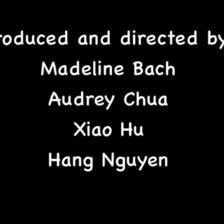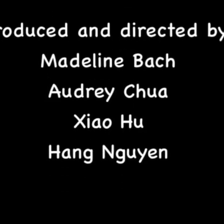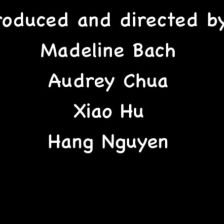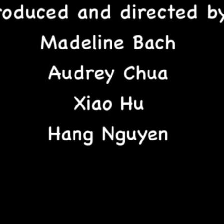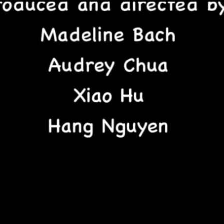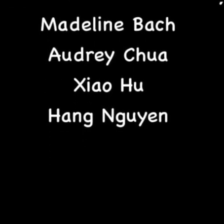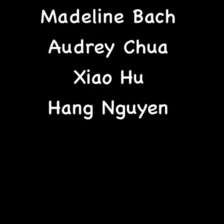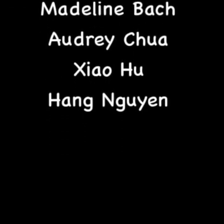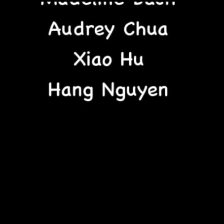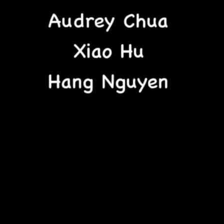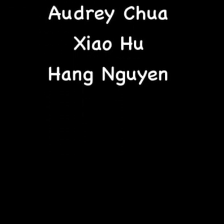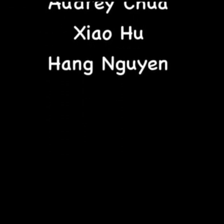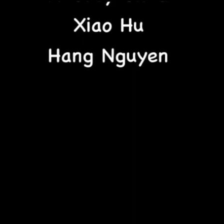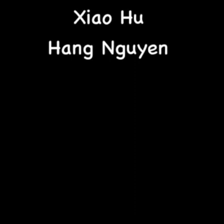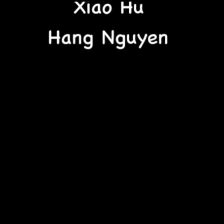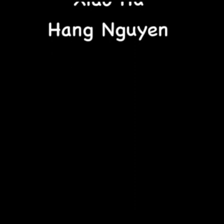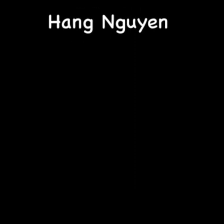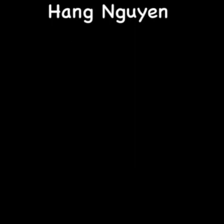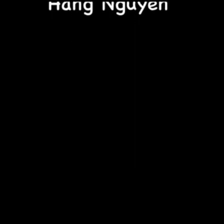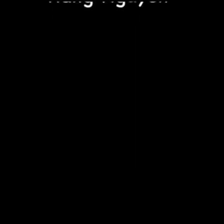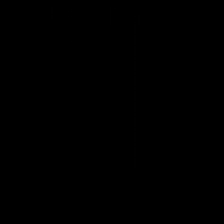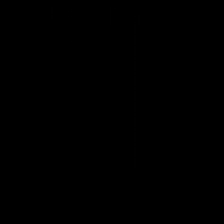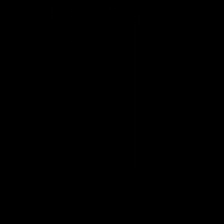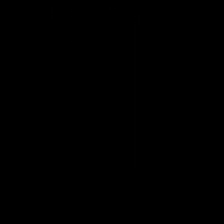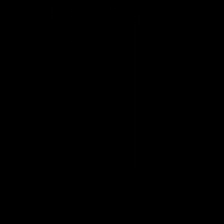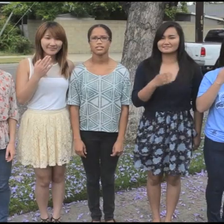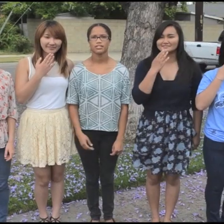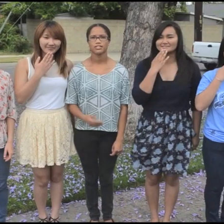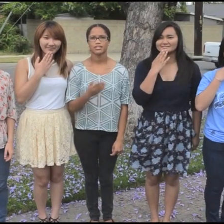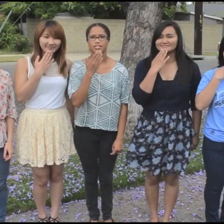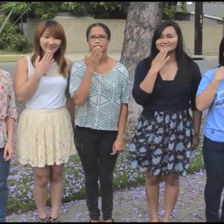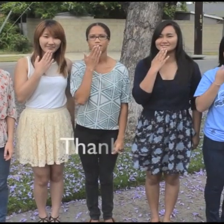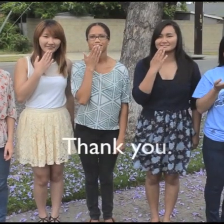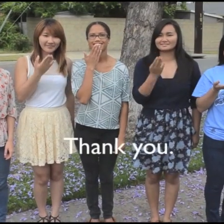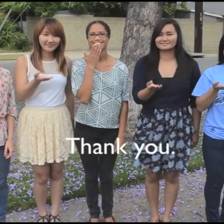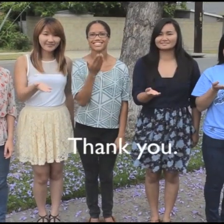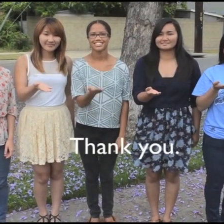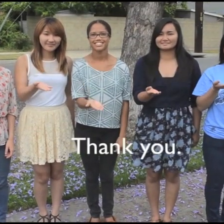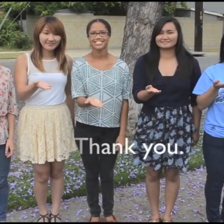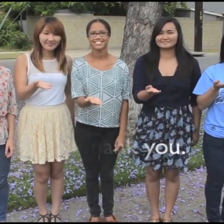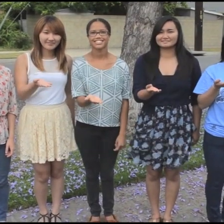Thank you.